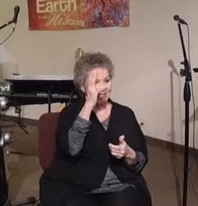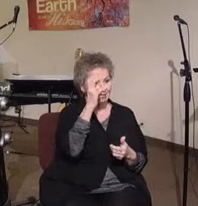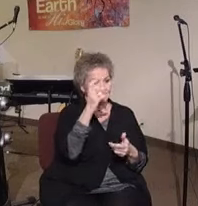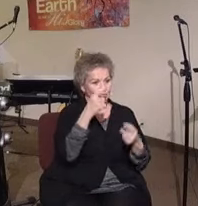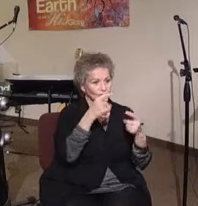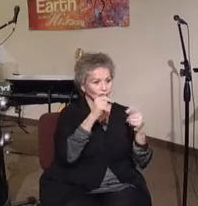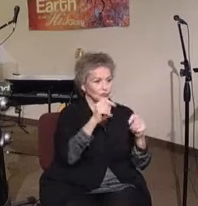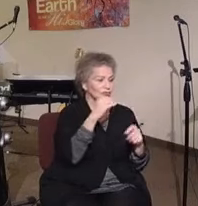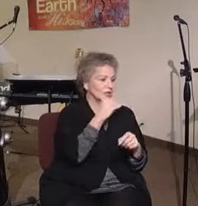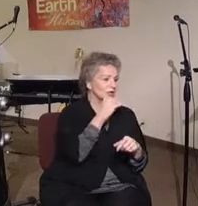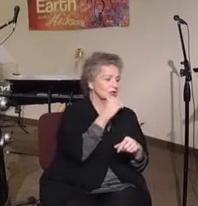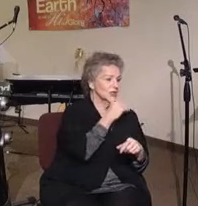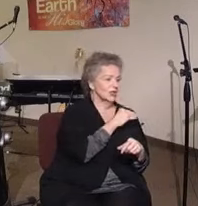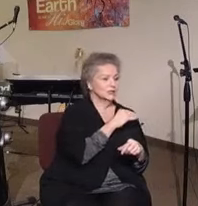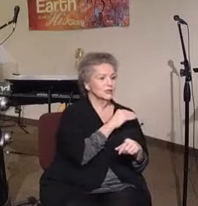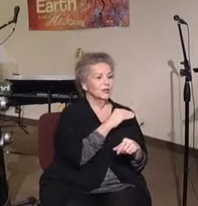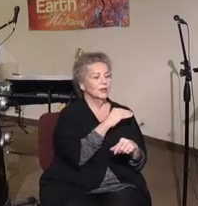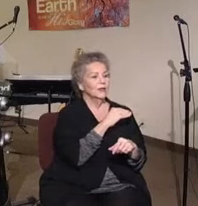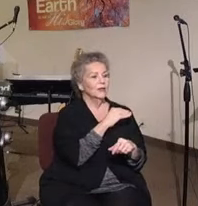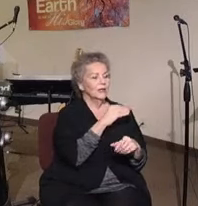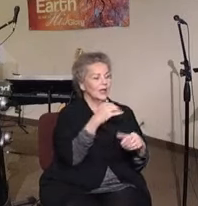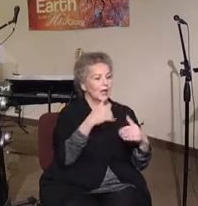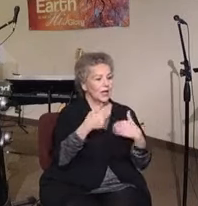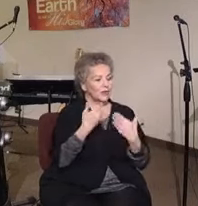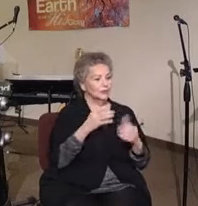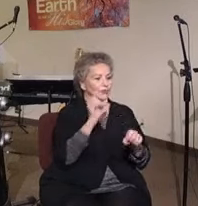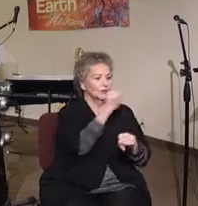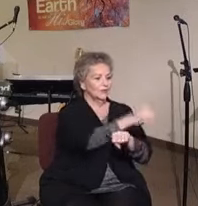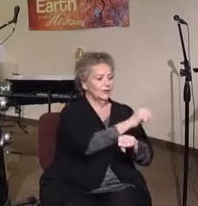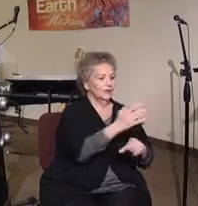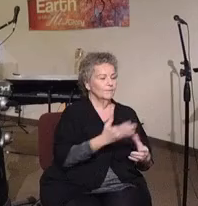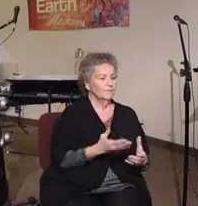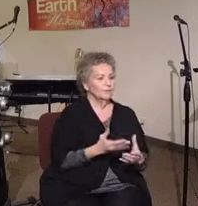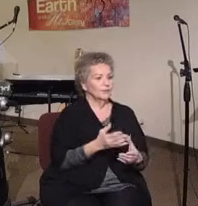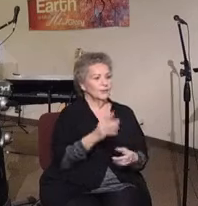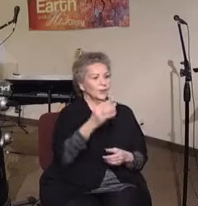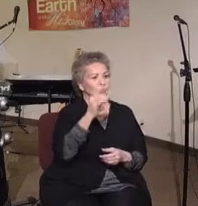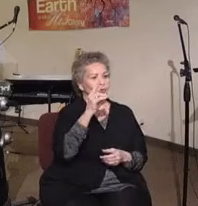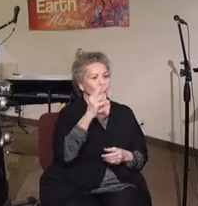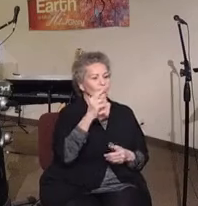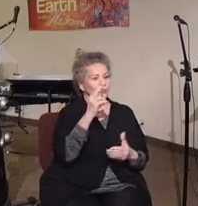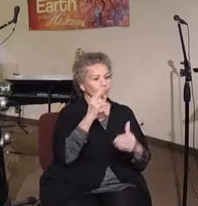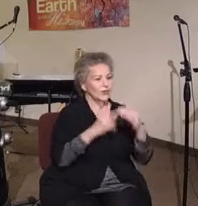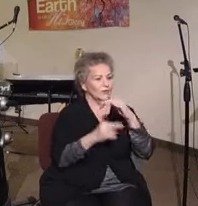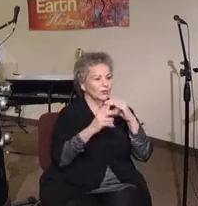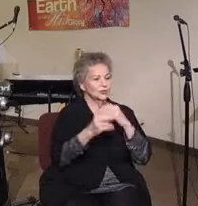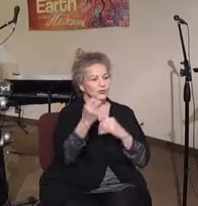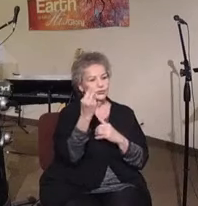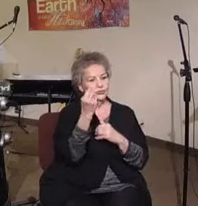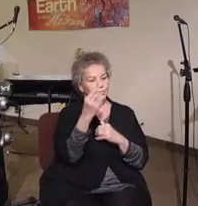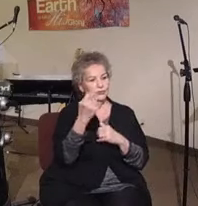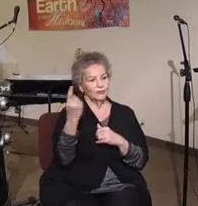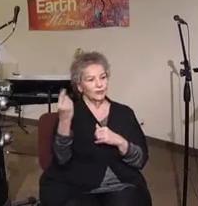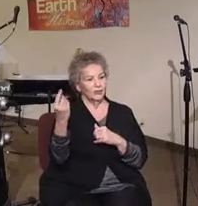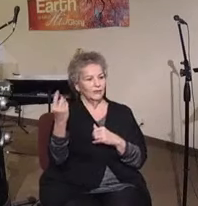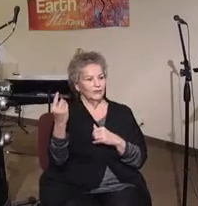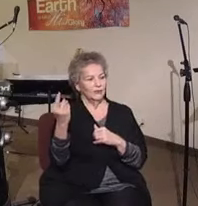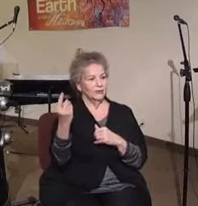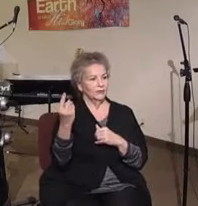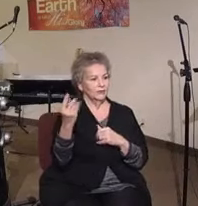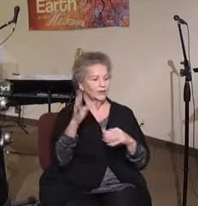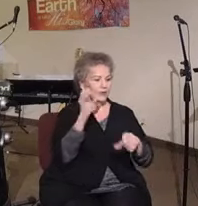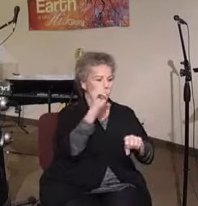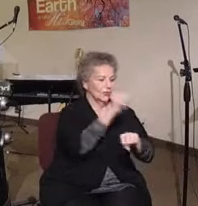us, how will we overcome? I'm glad you asked. Revelation 12:11. "And they overcame by the blood